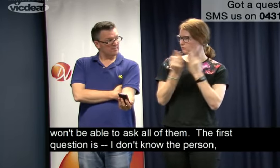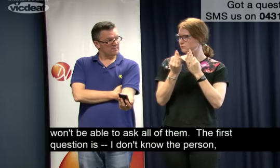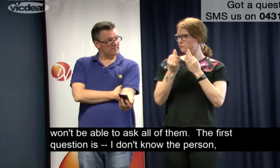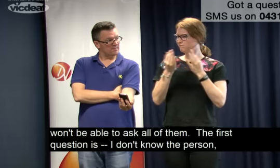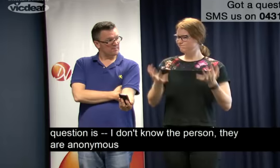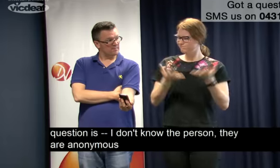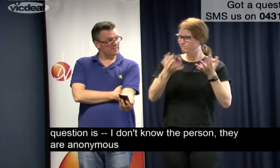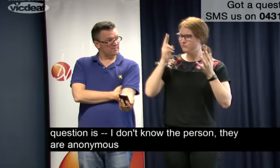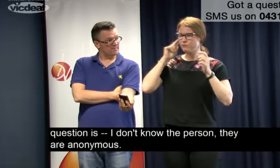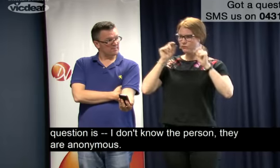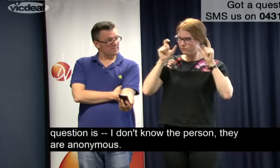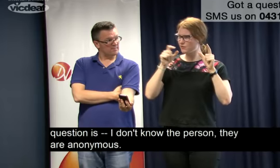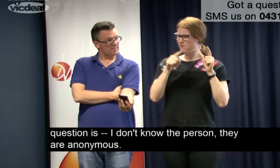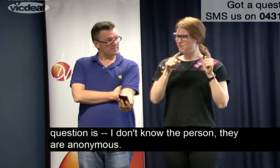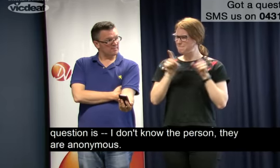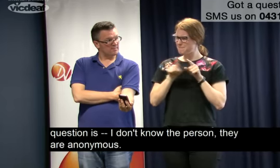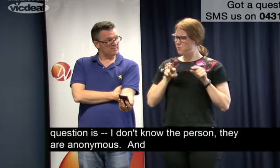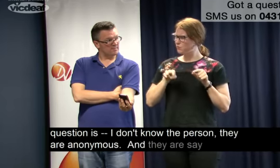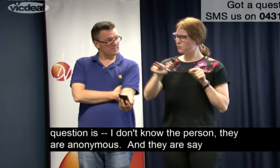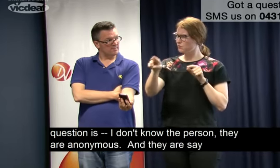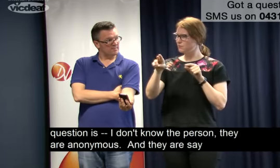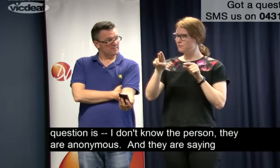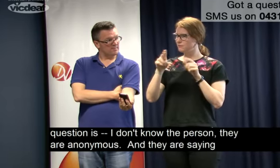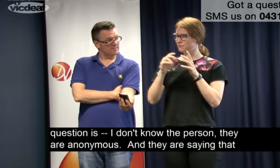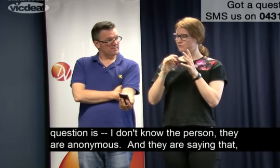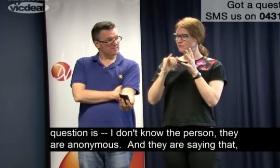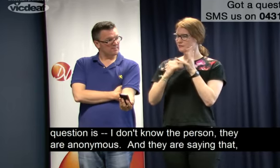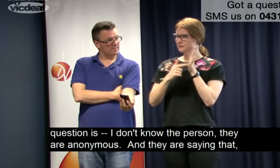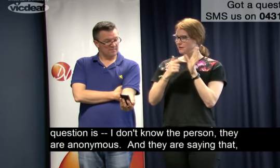And they're saying that, okay, you're trying to, with this symbol,